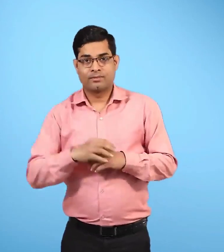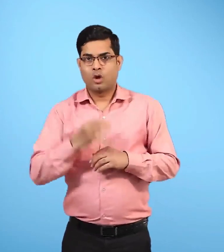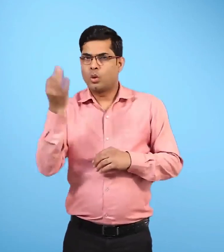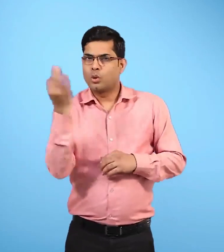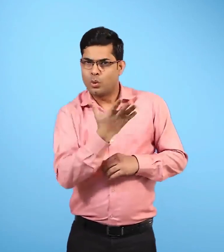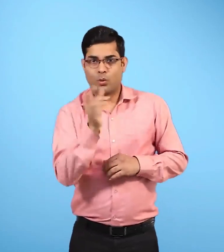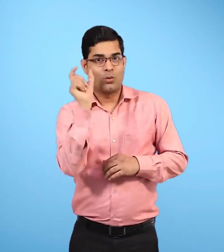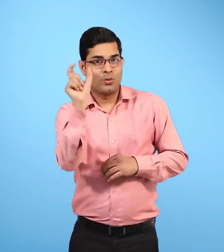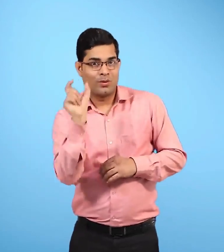New words.